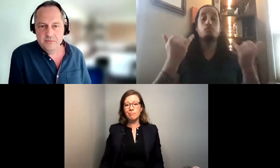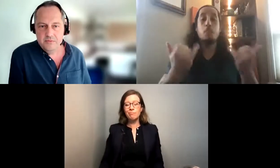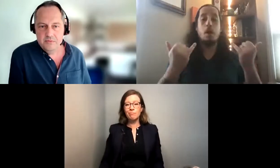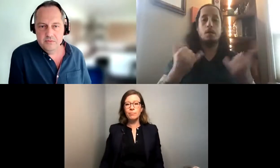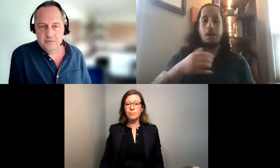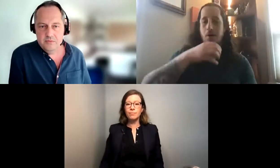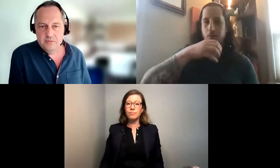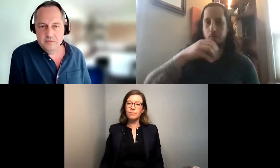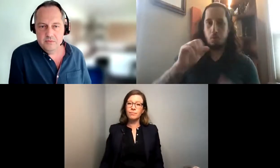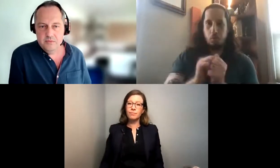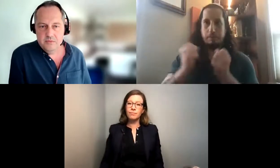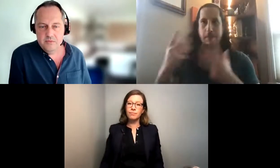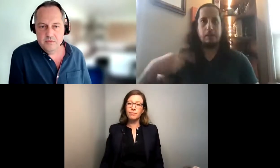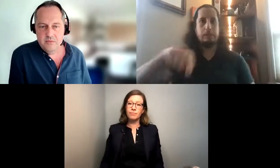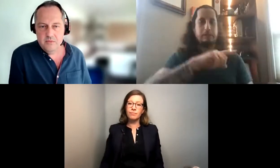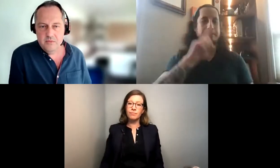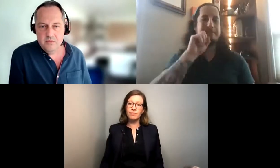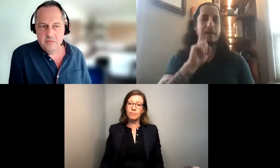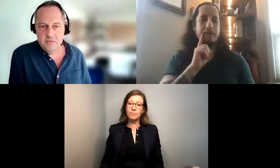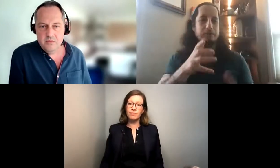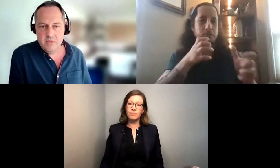Yeah, I really want to capture that point.